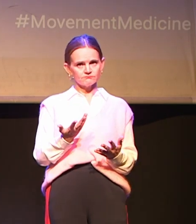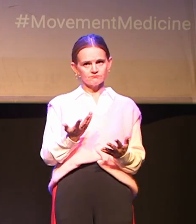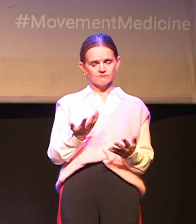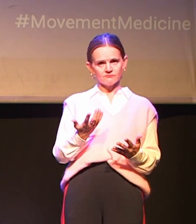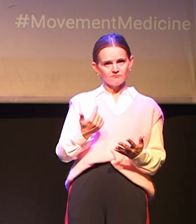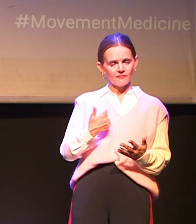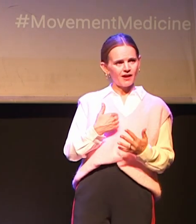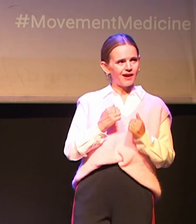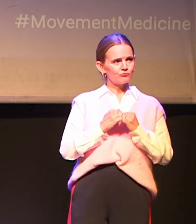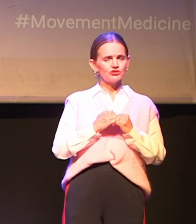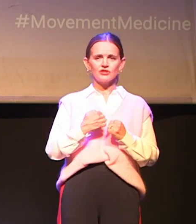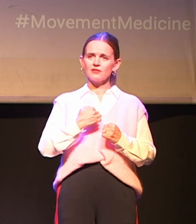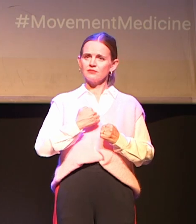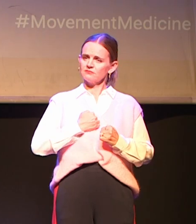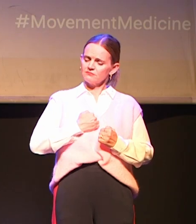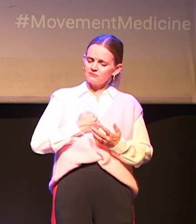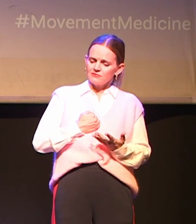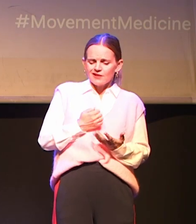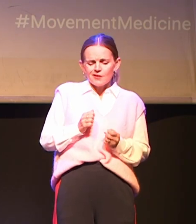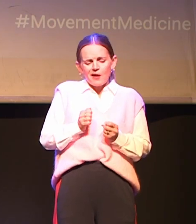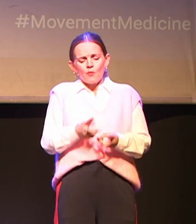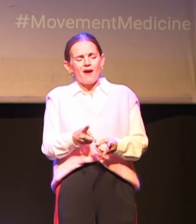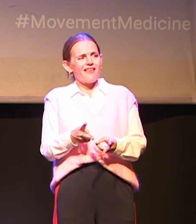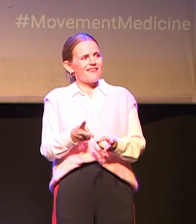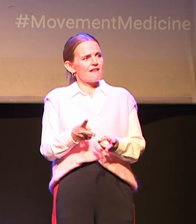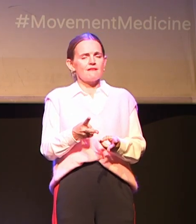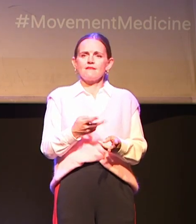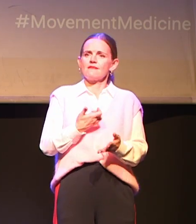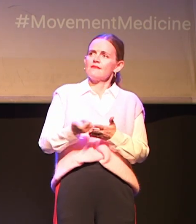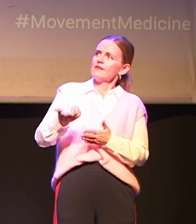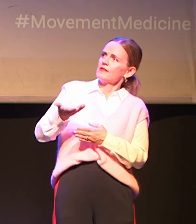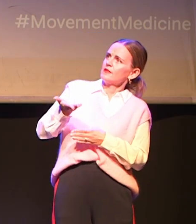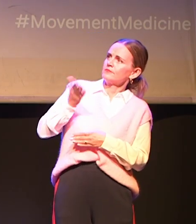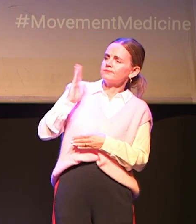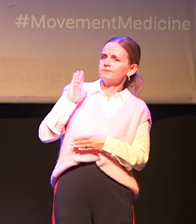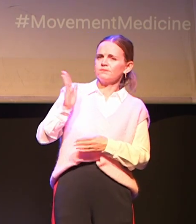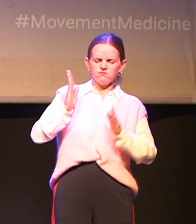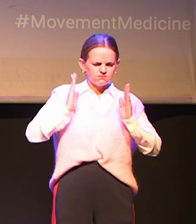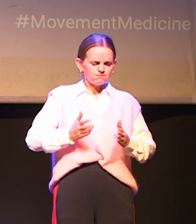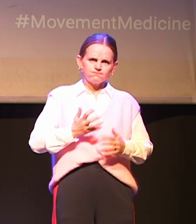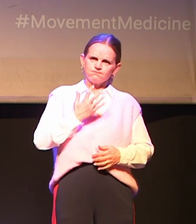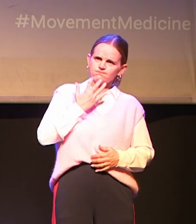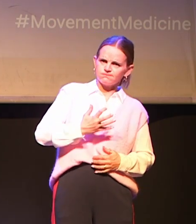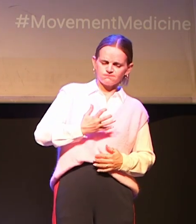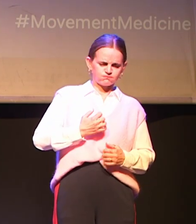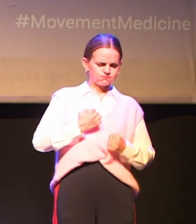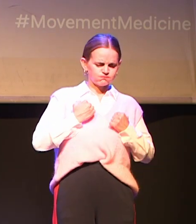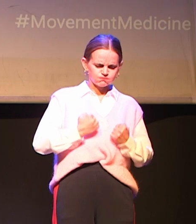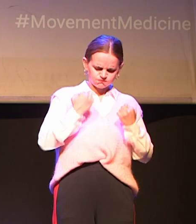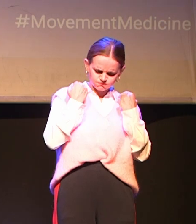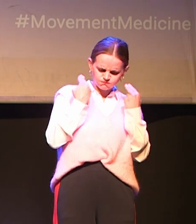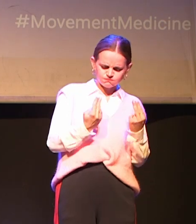on the hill. I come from that kind of. It's not right. It's really not healthy. And